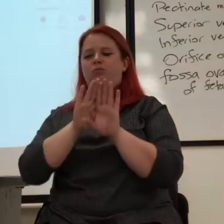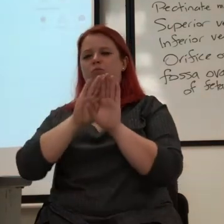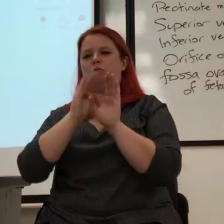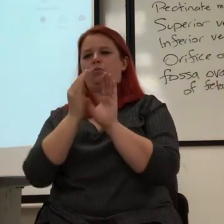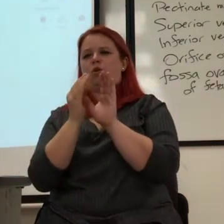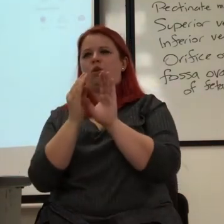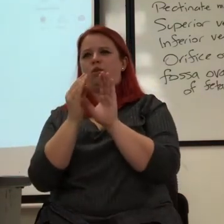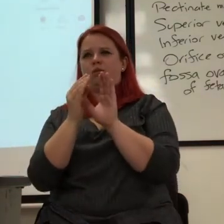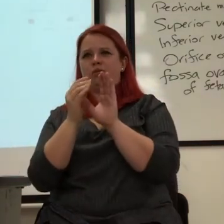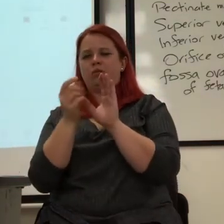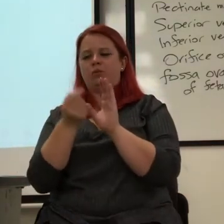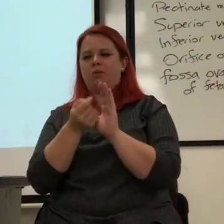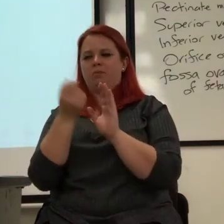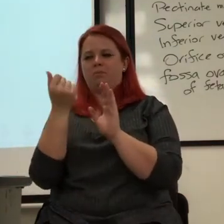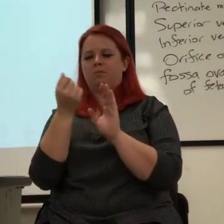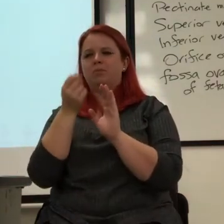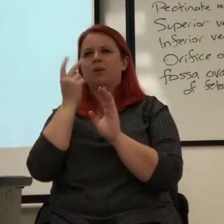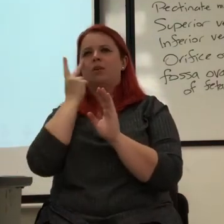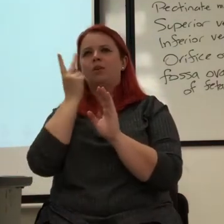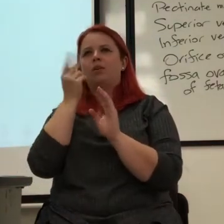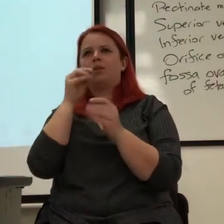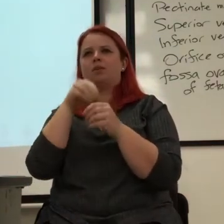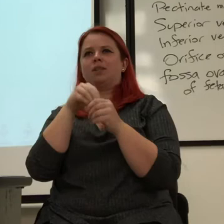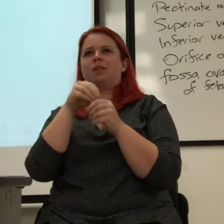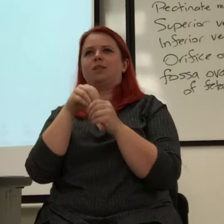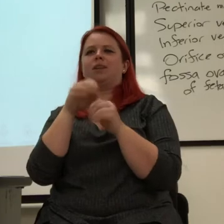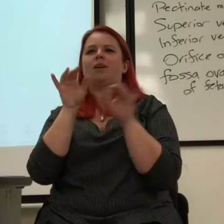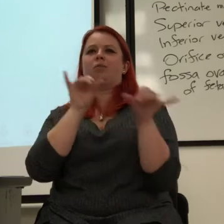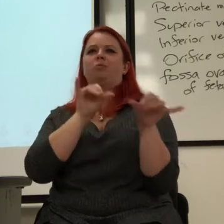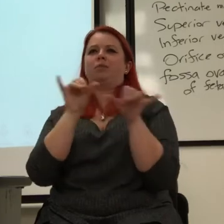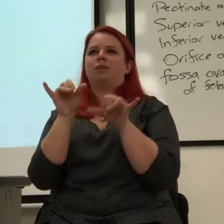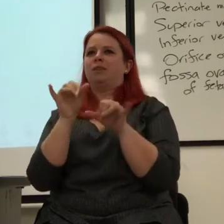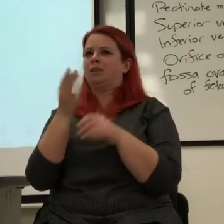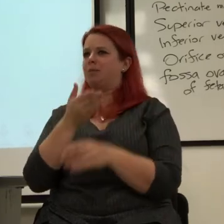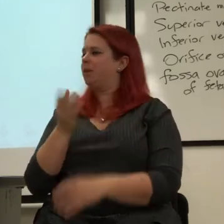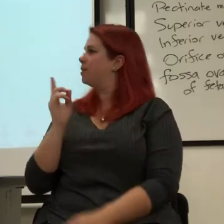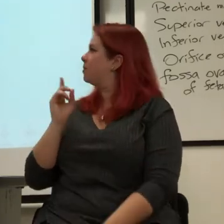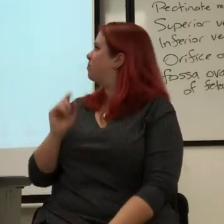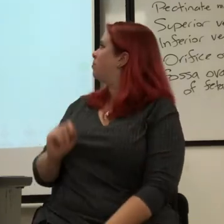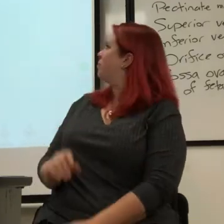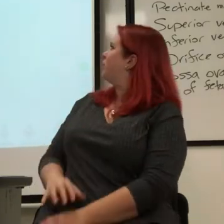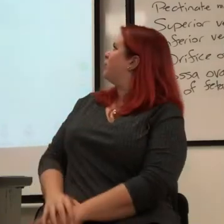look inside, we see some of the same things. Hide that.